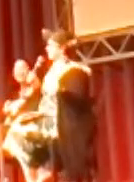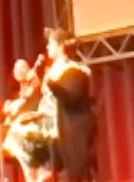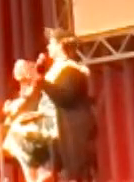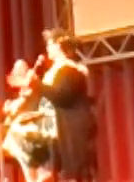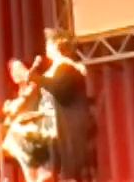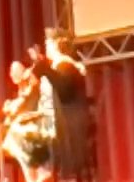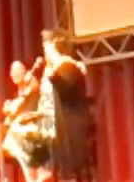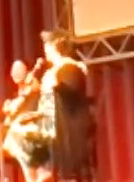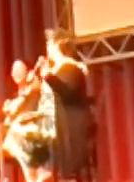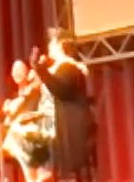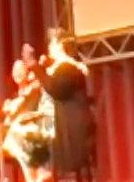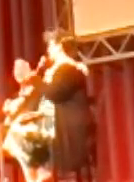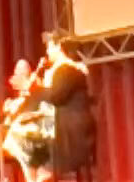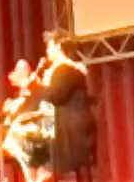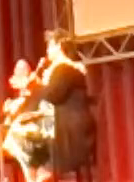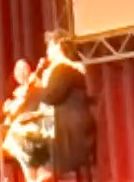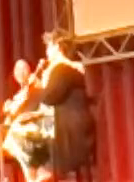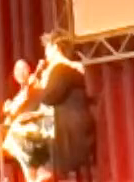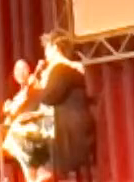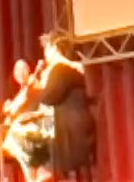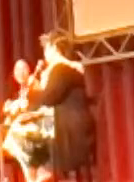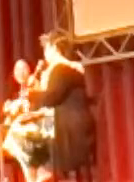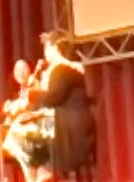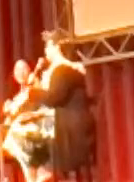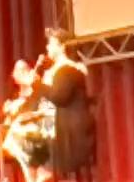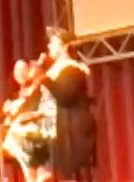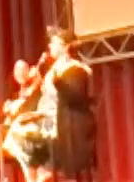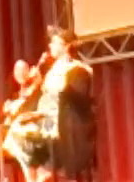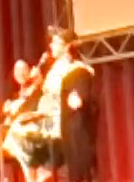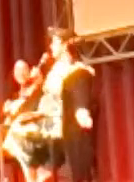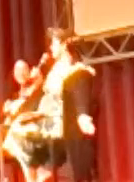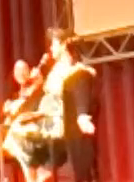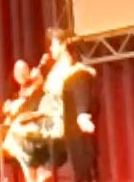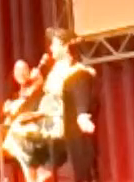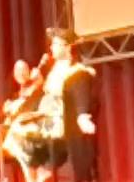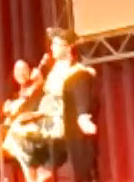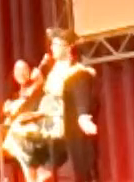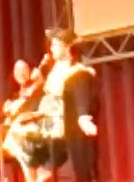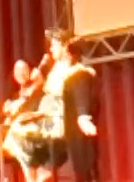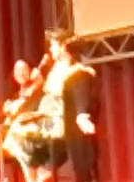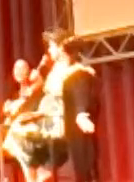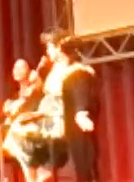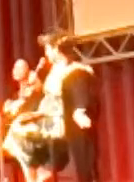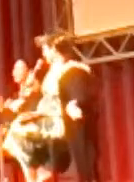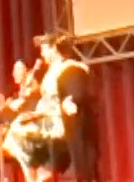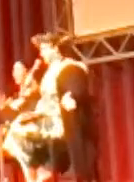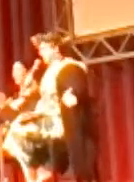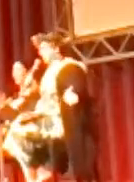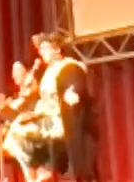project, you know. And then again, going back and forth, thank you, Kayla, for working the budget.